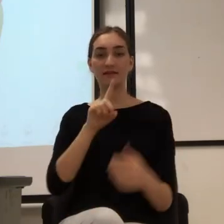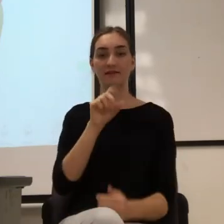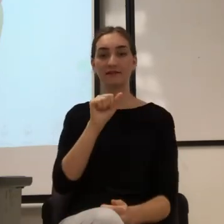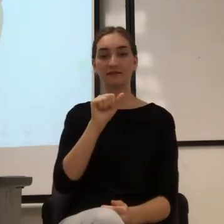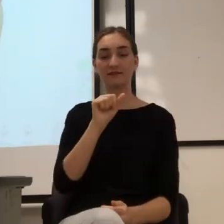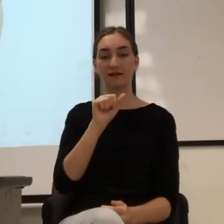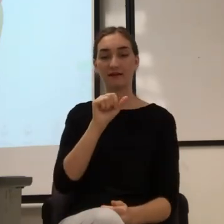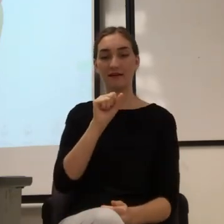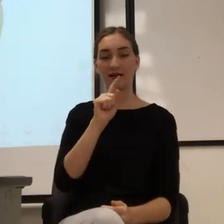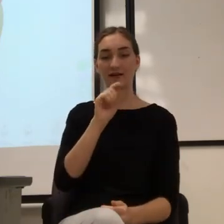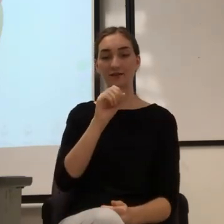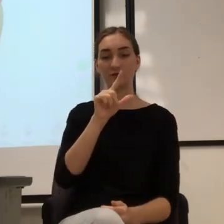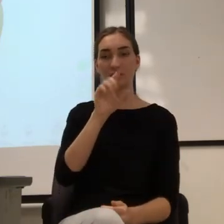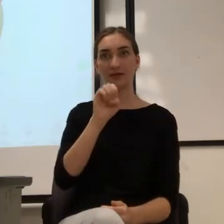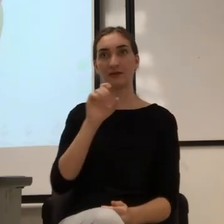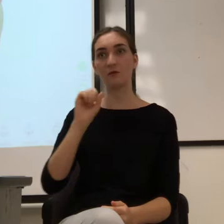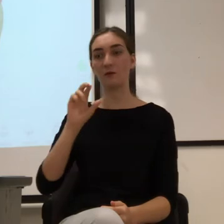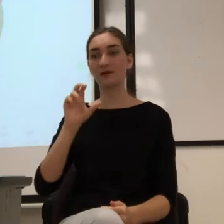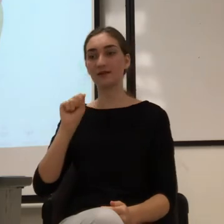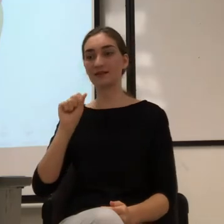Now the systole is the one where you pump it.